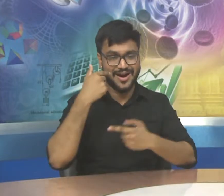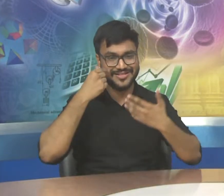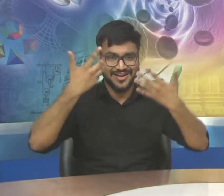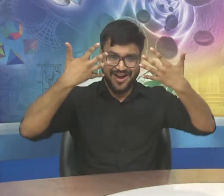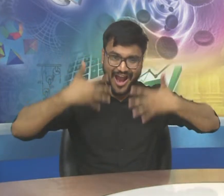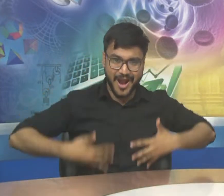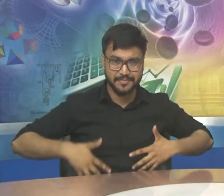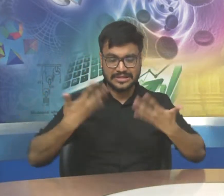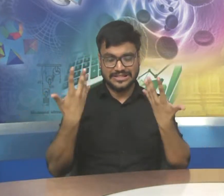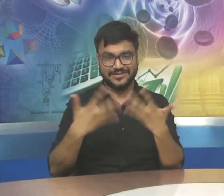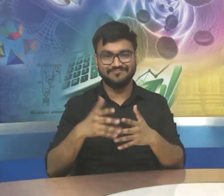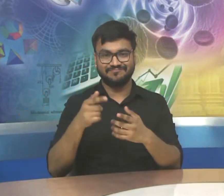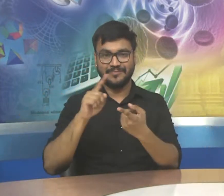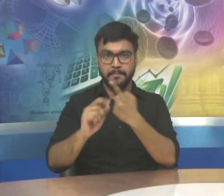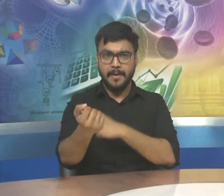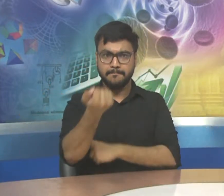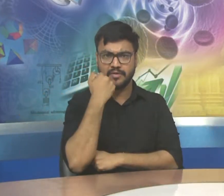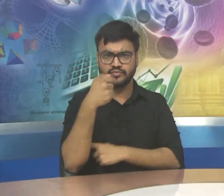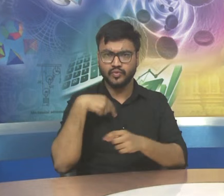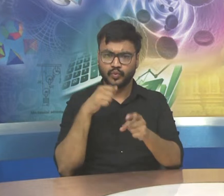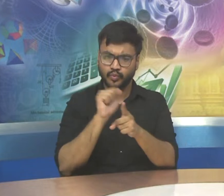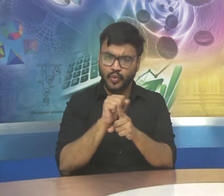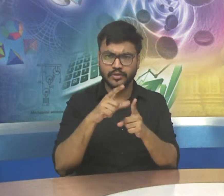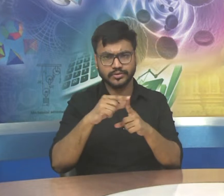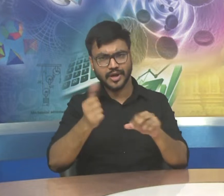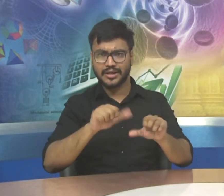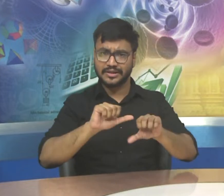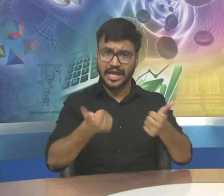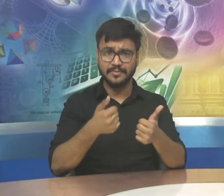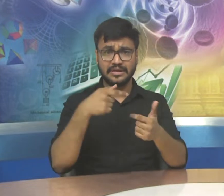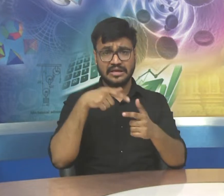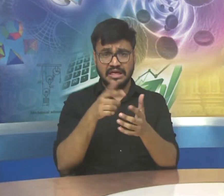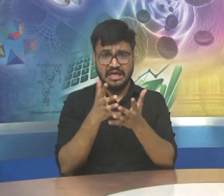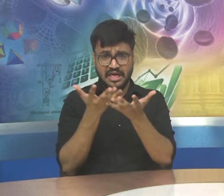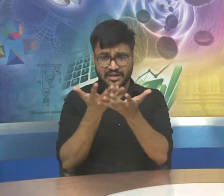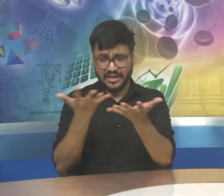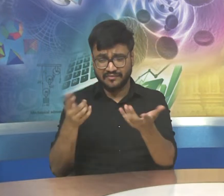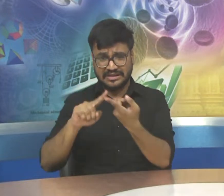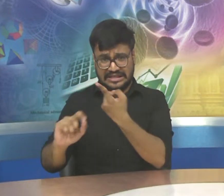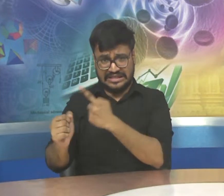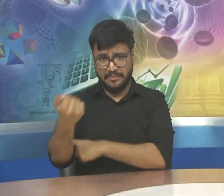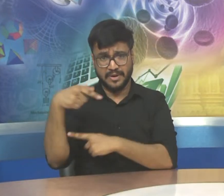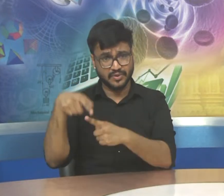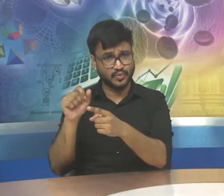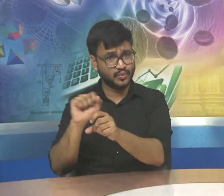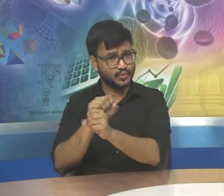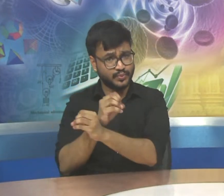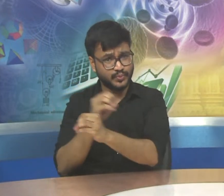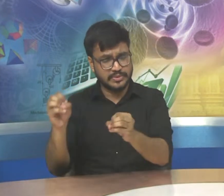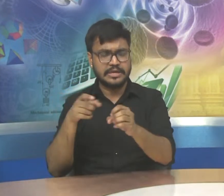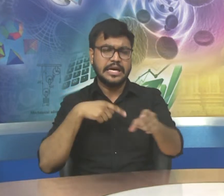And we have learned that energy is the ability of a body to do work.